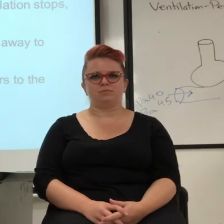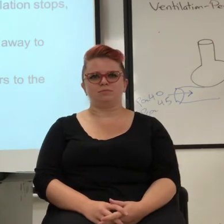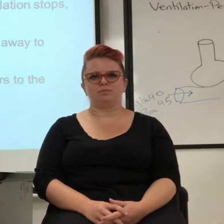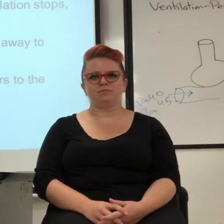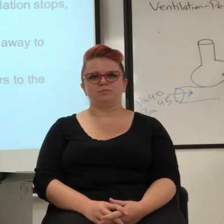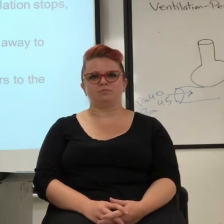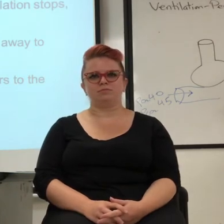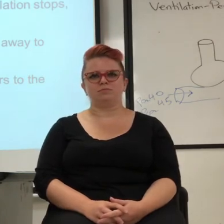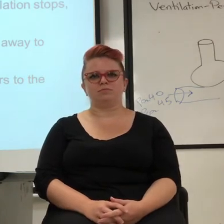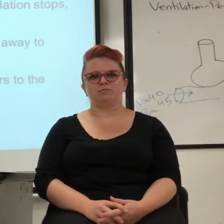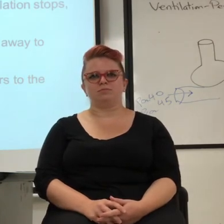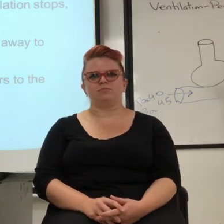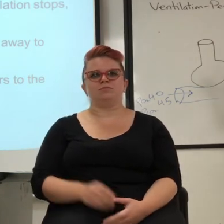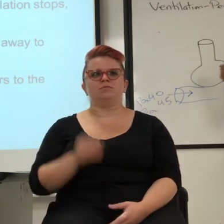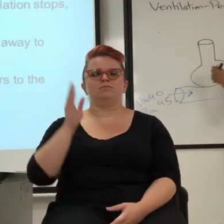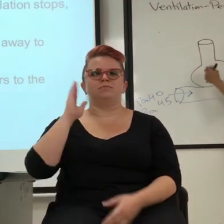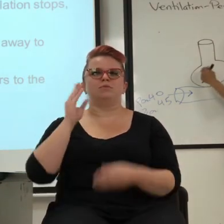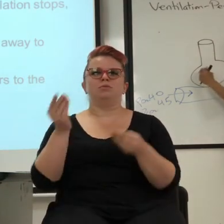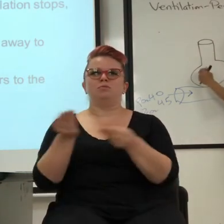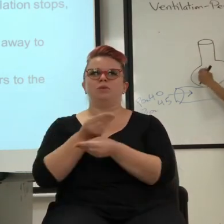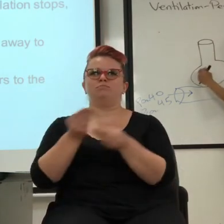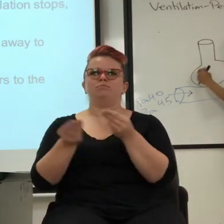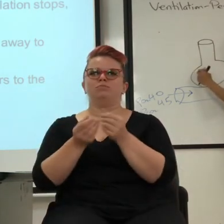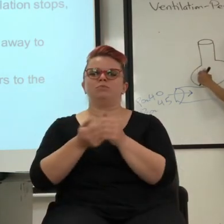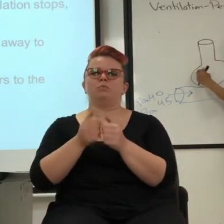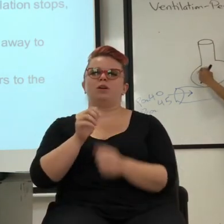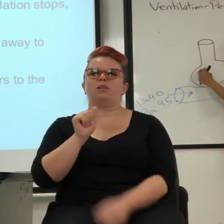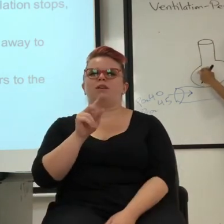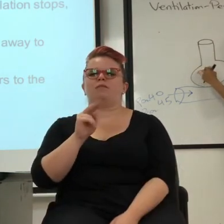And it's going to exchange with alveolar air.